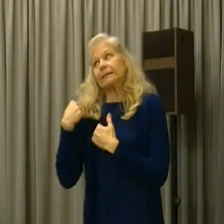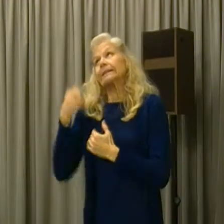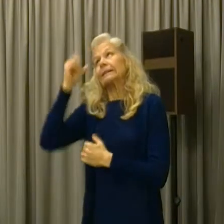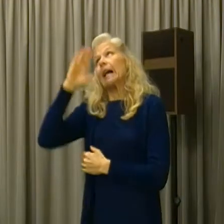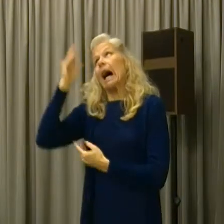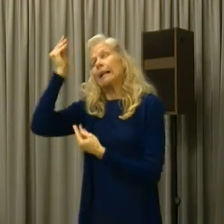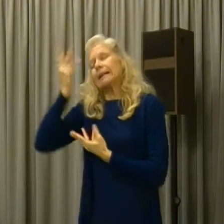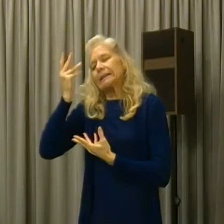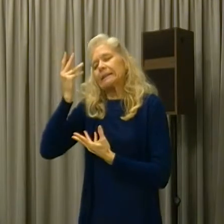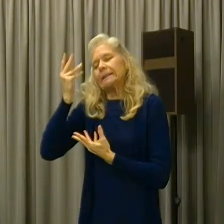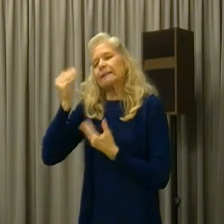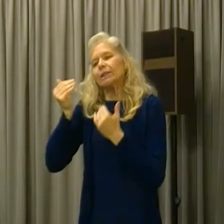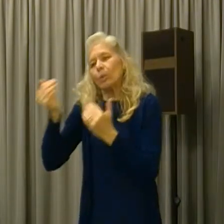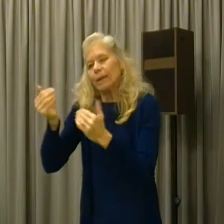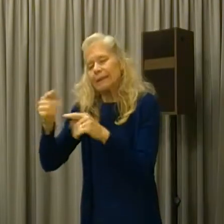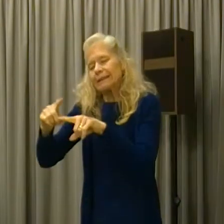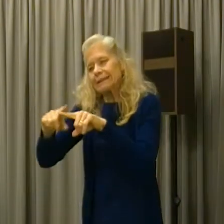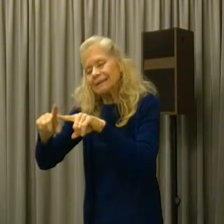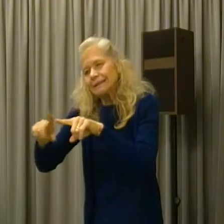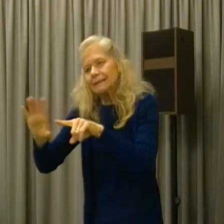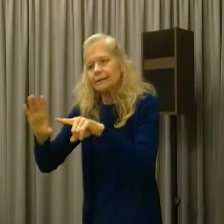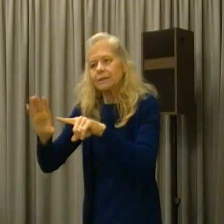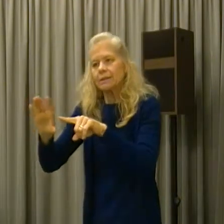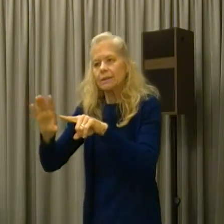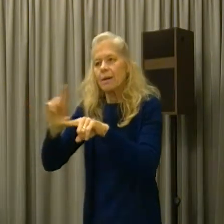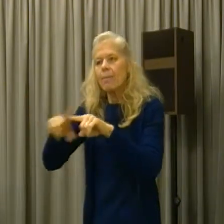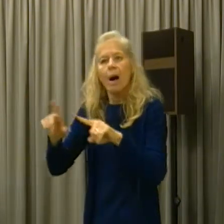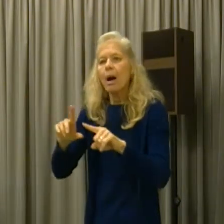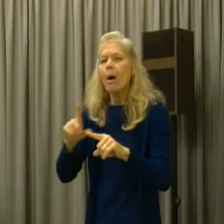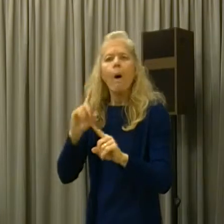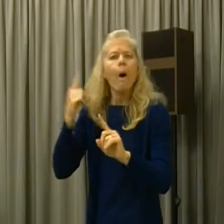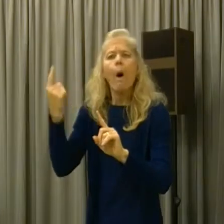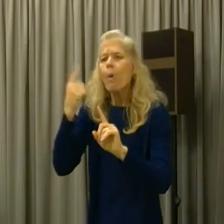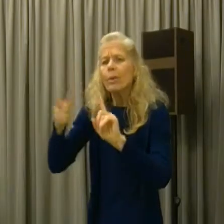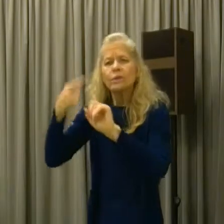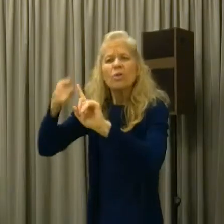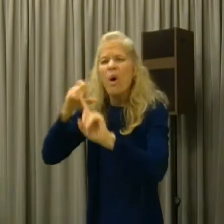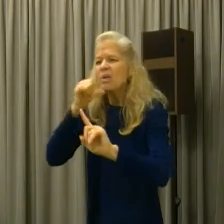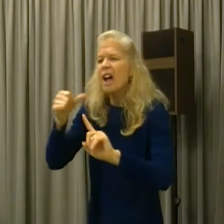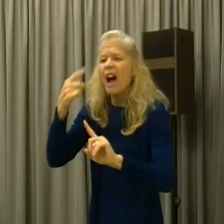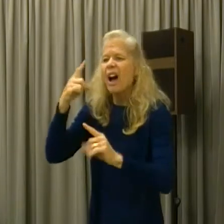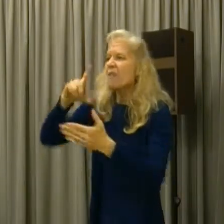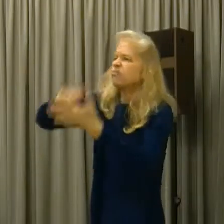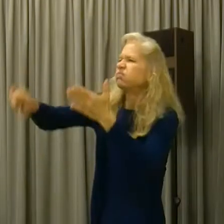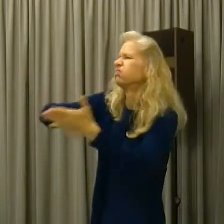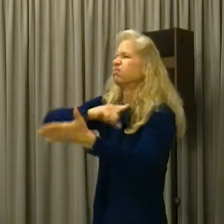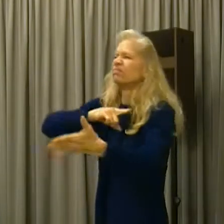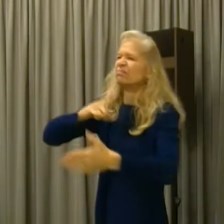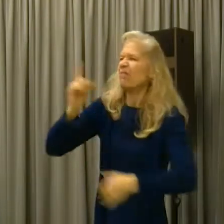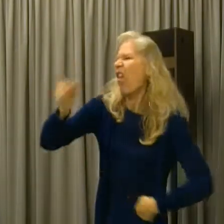But it always should be for the end to help that person to realize the wrong that needs to be